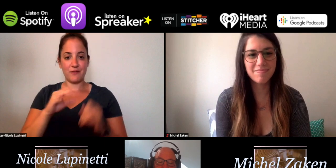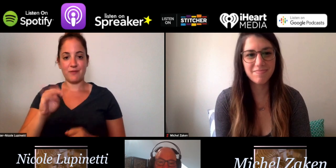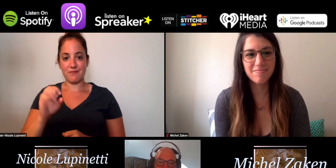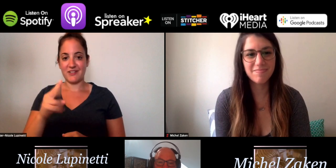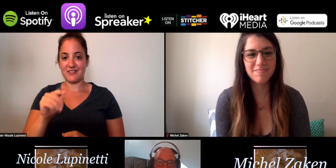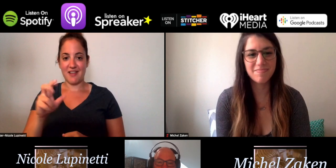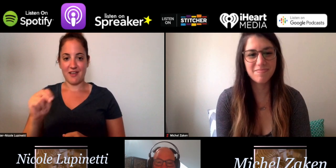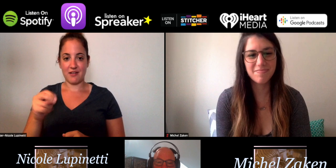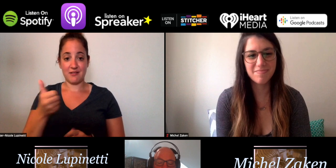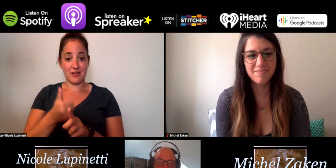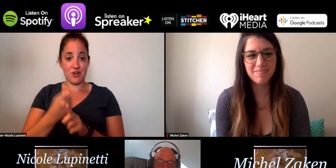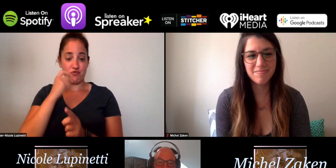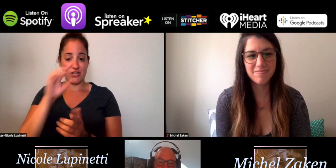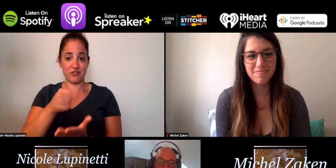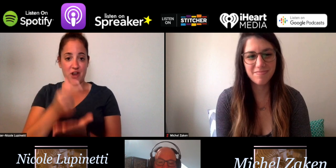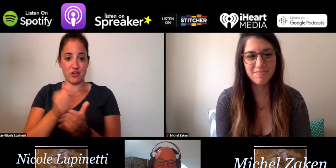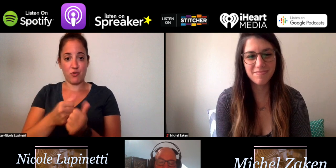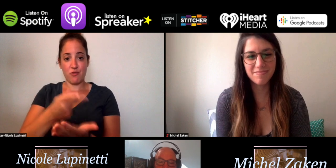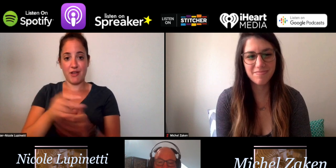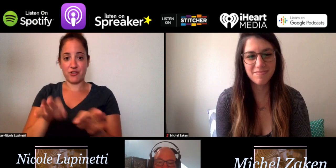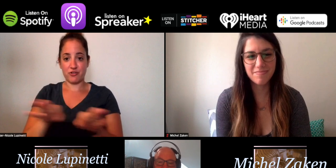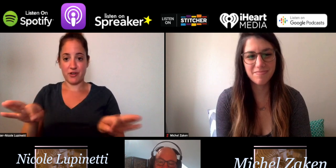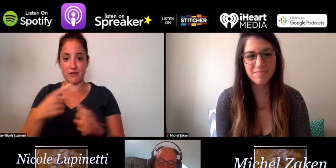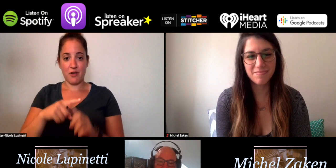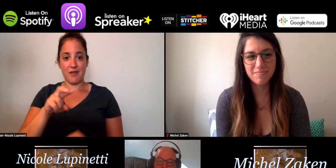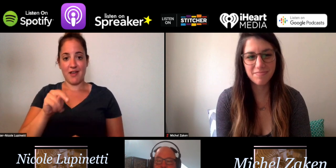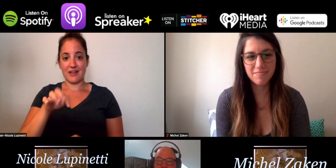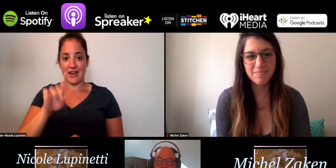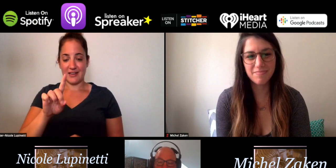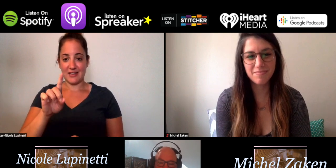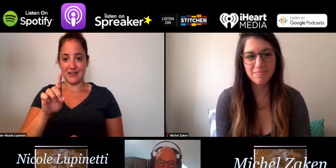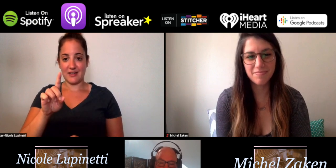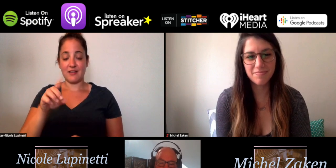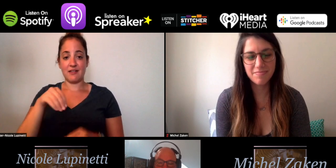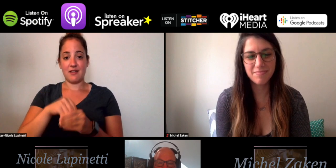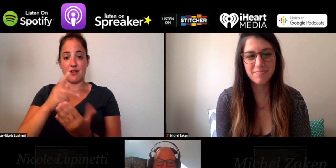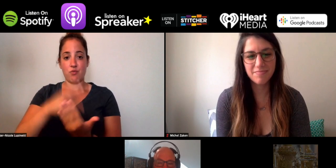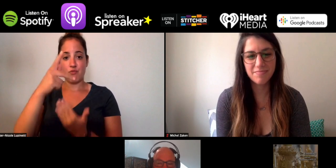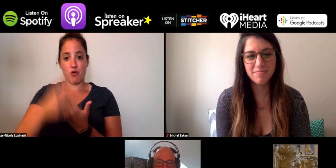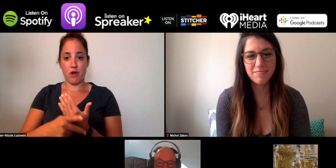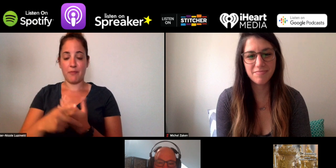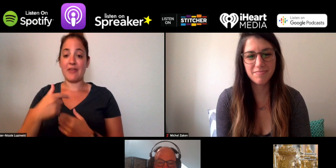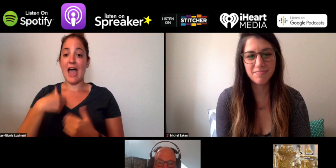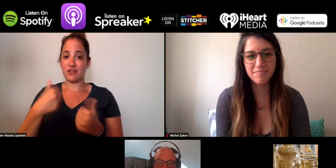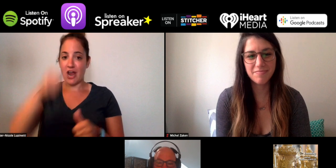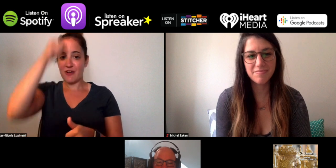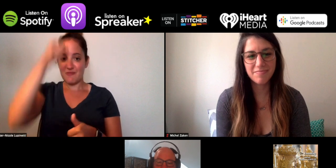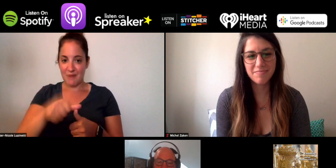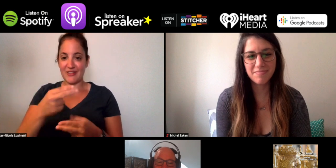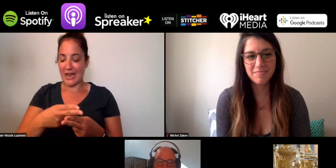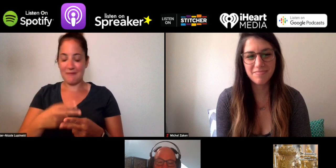has recently graduated with her master's degree from NTID in a program that I tried to remember and I